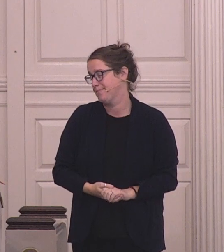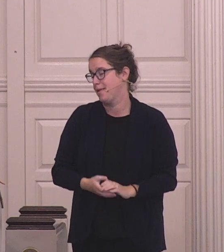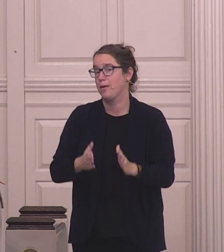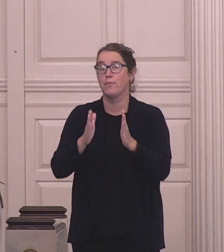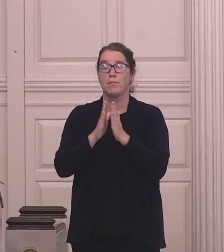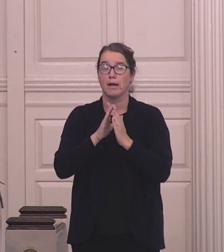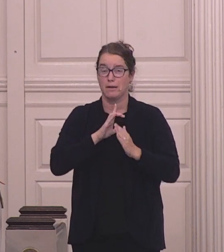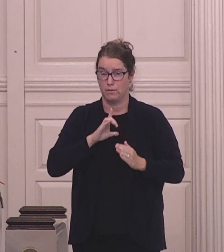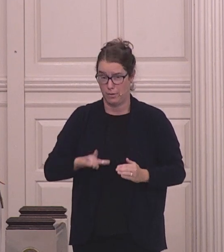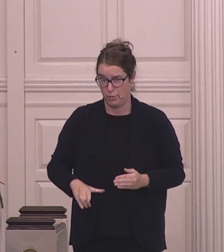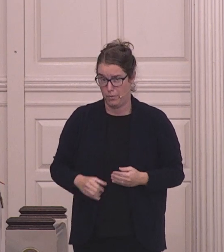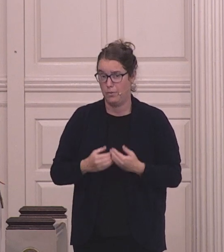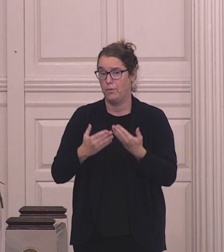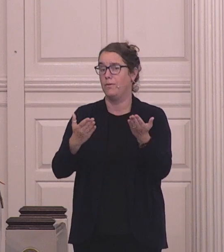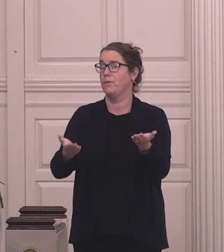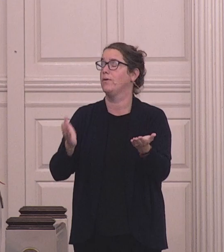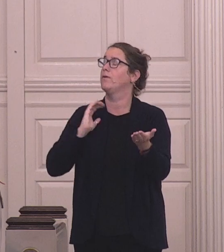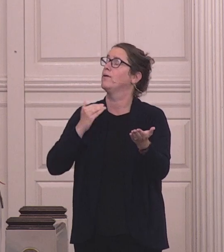we pray to the Lord.